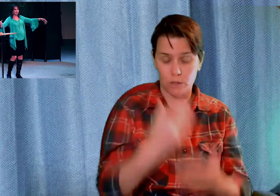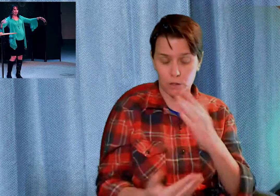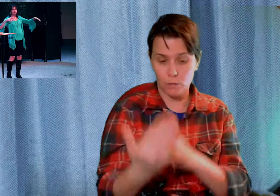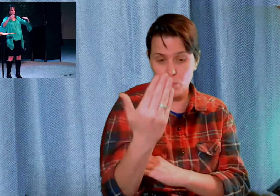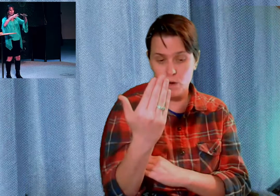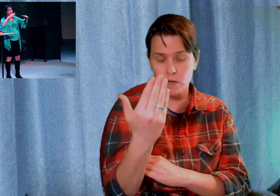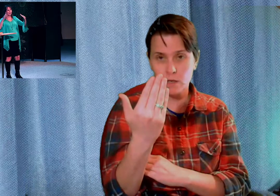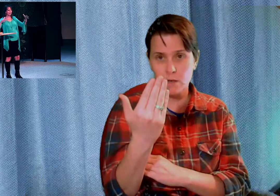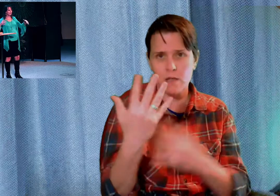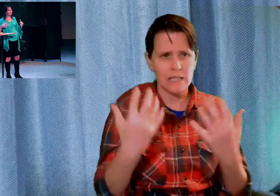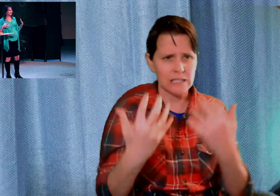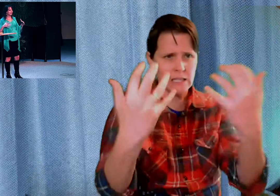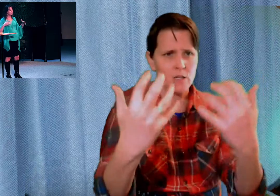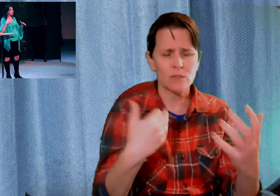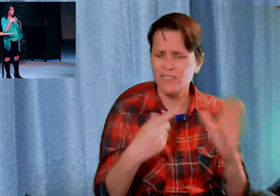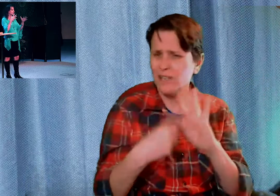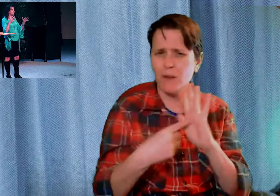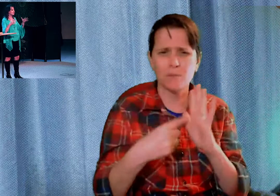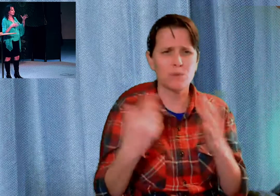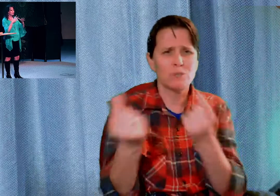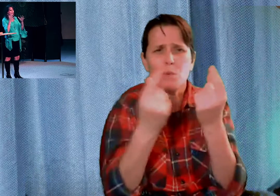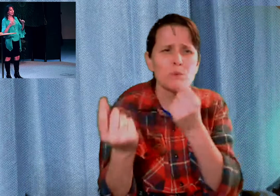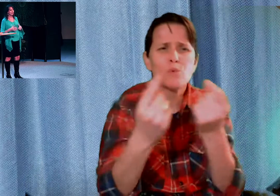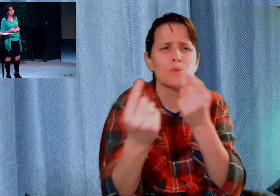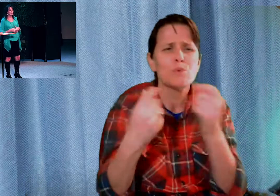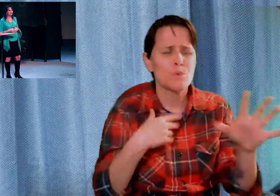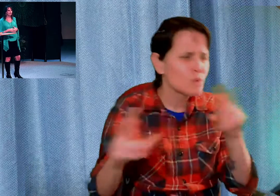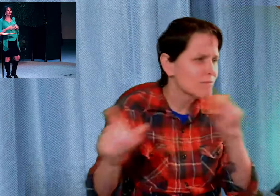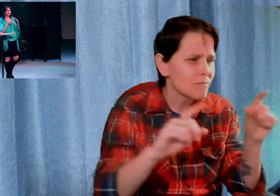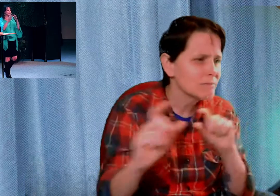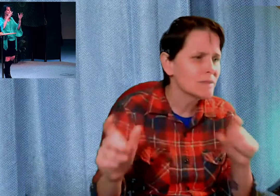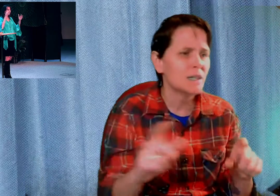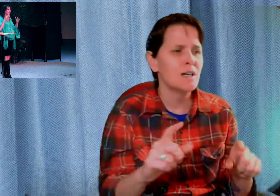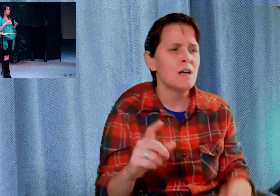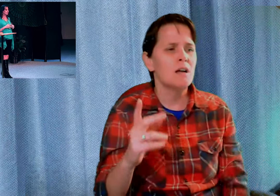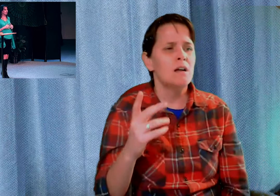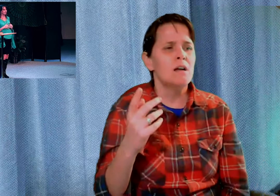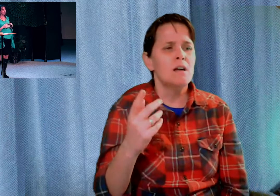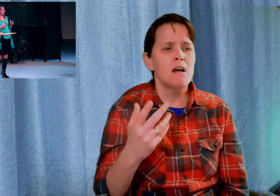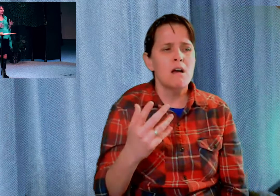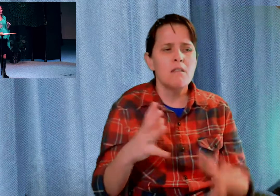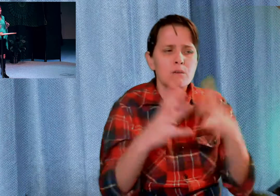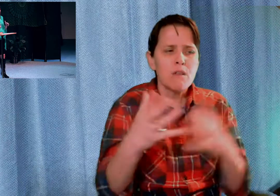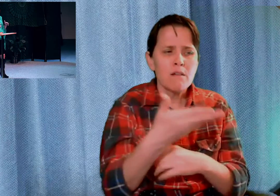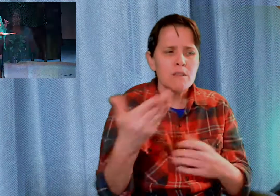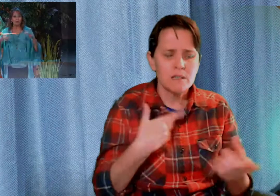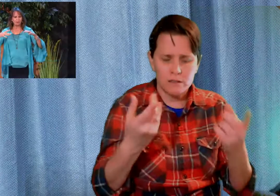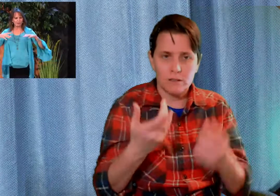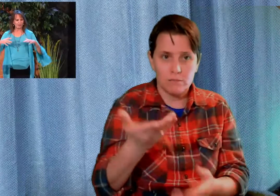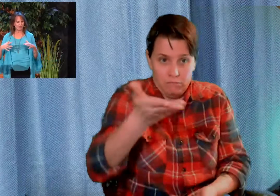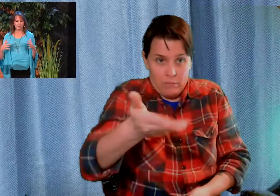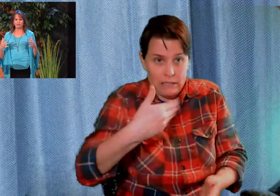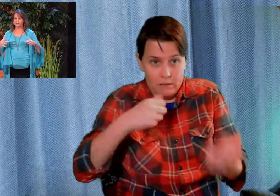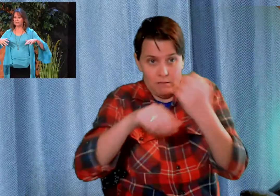earlier, because sometimes we're kind of running around and we're busy and there's lots to do and lots of pieces and moving parts and all of that. But